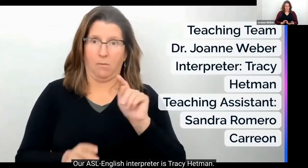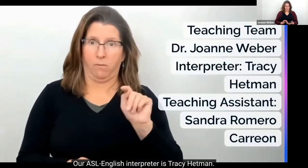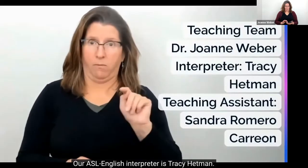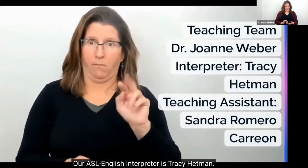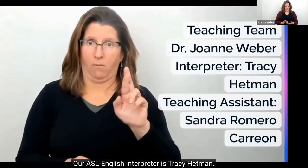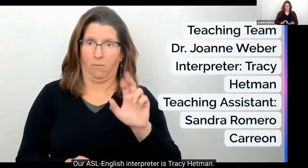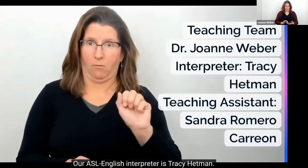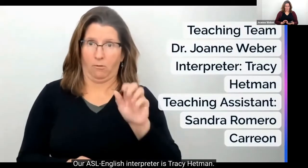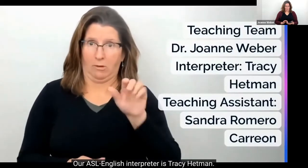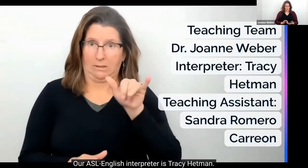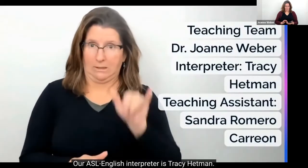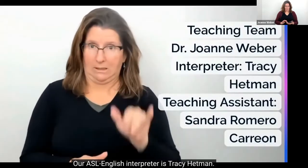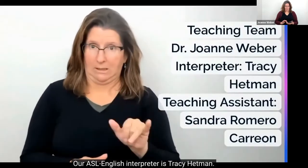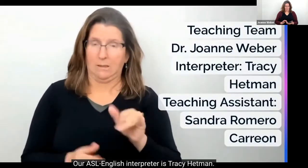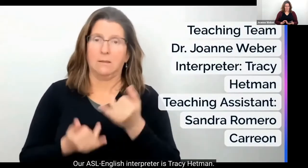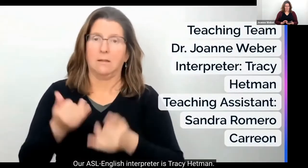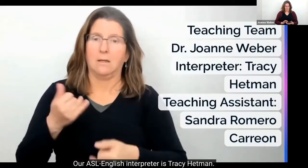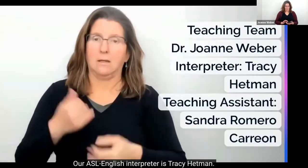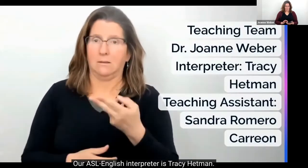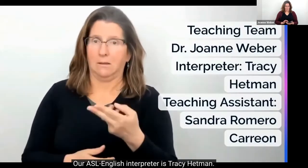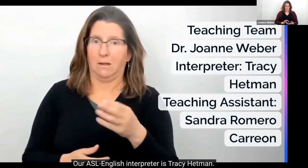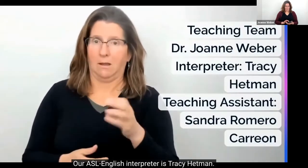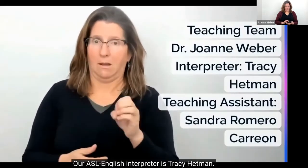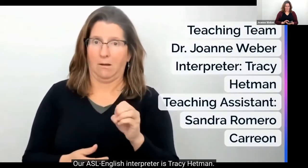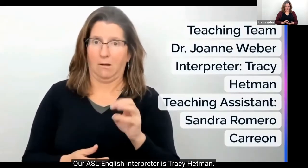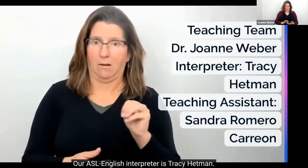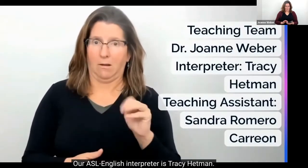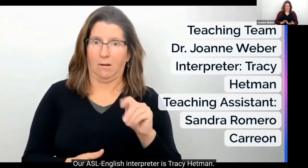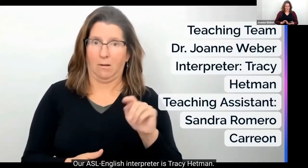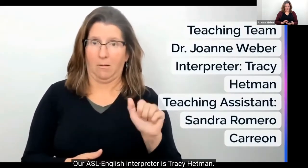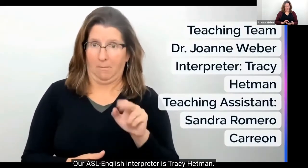Our ASL English interpreter is Tracy Hetman.